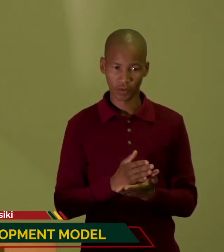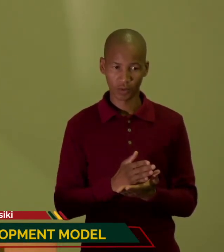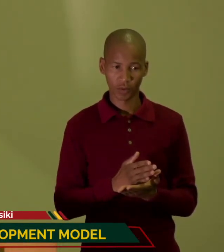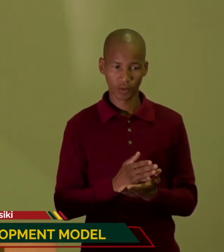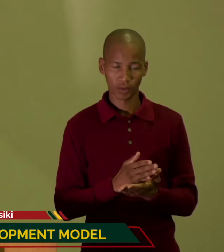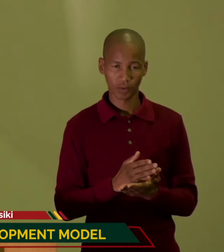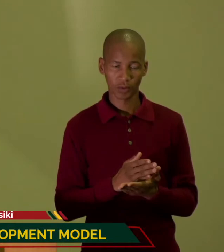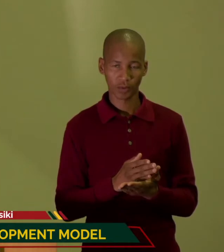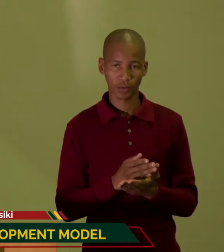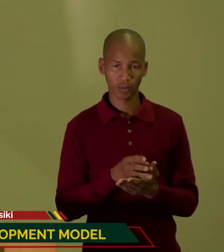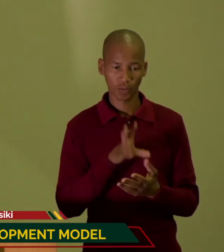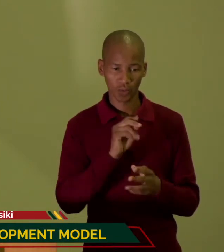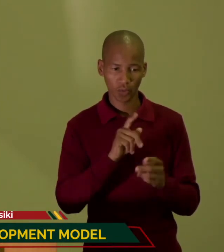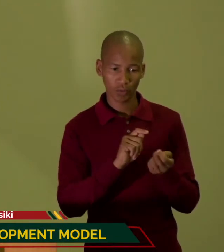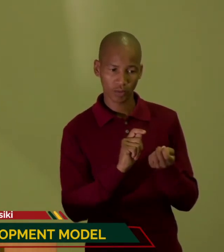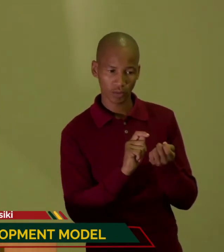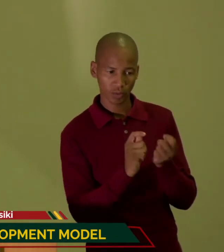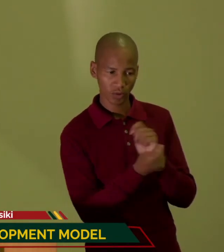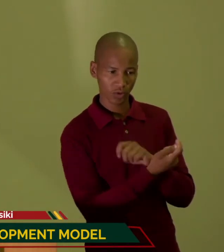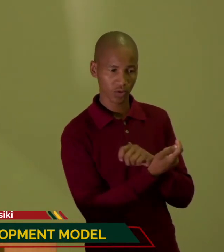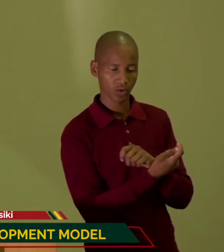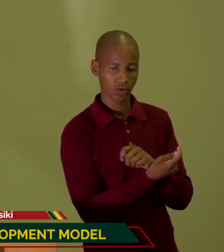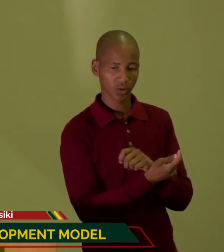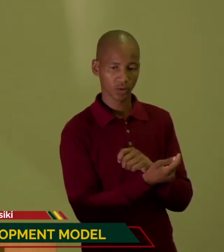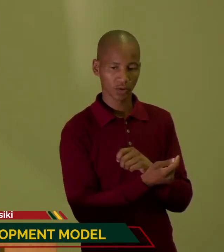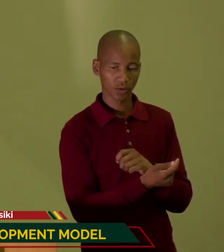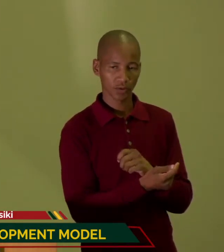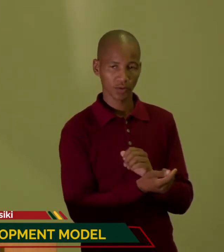there's a change in terms of